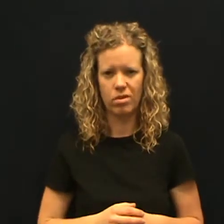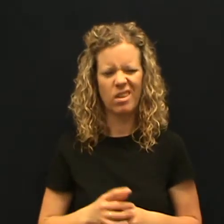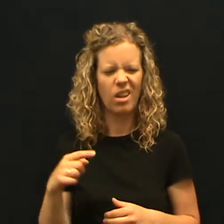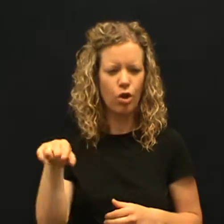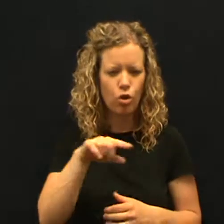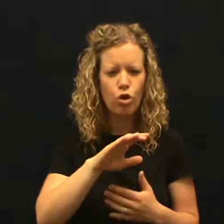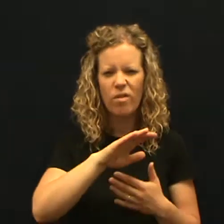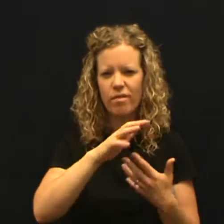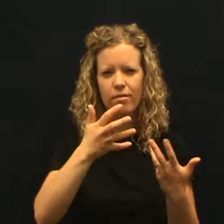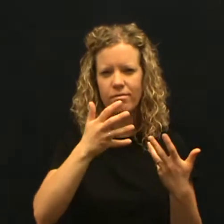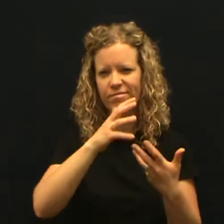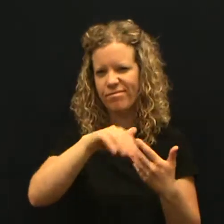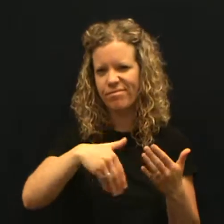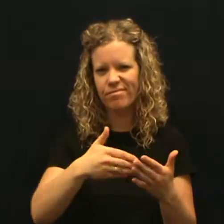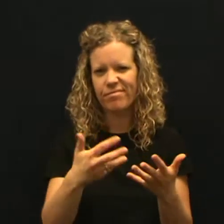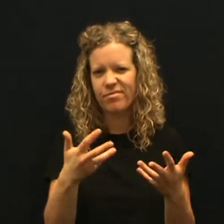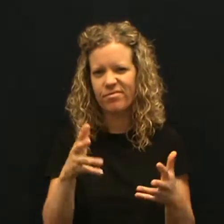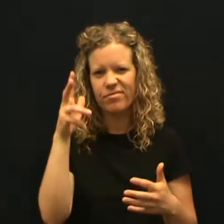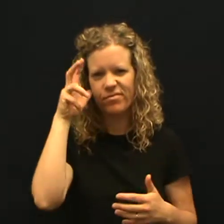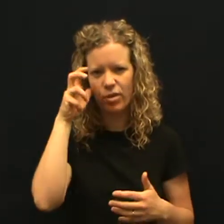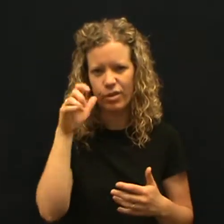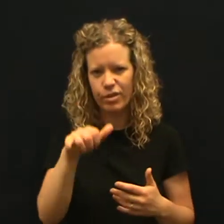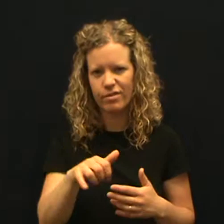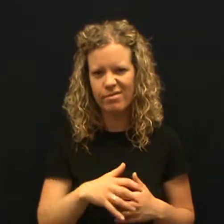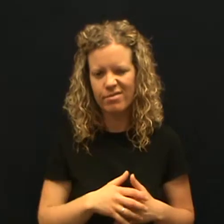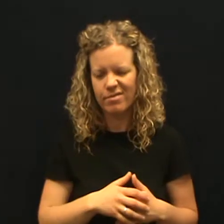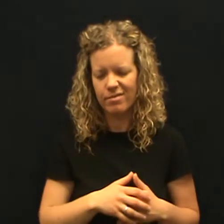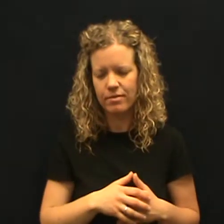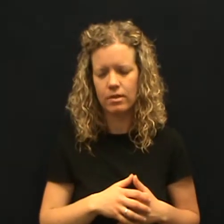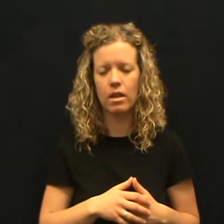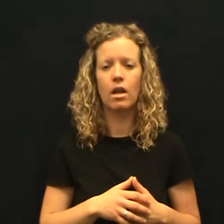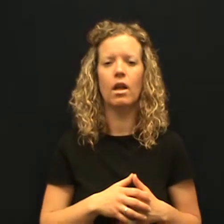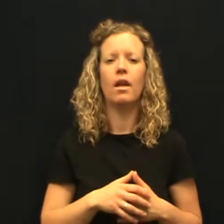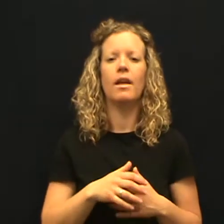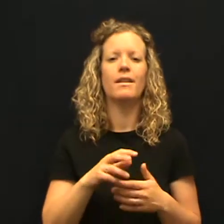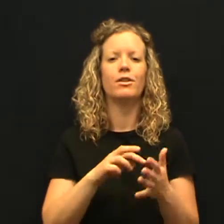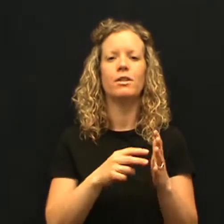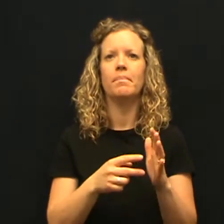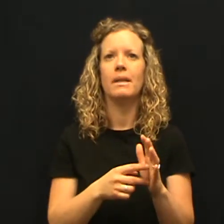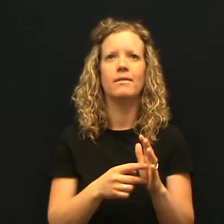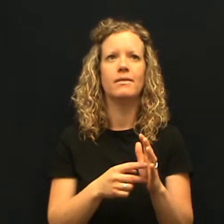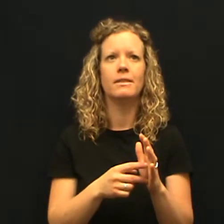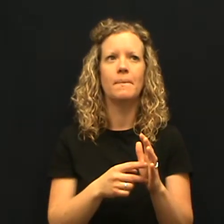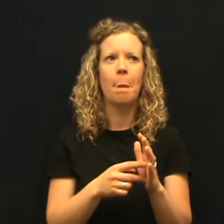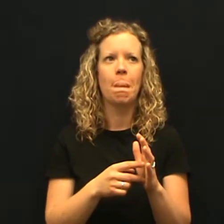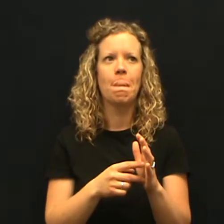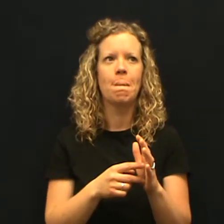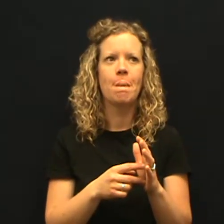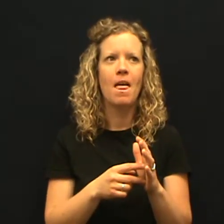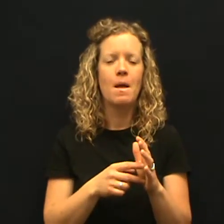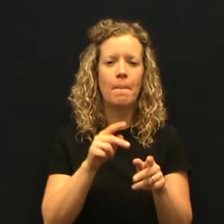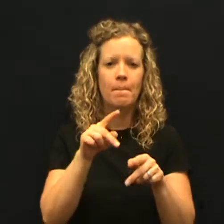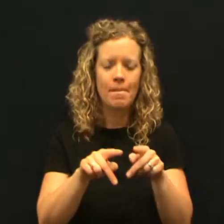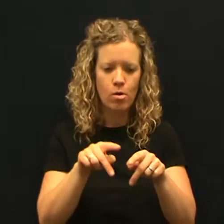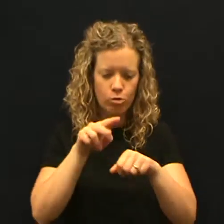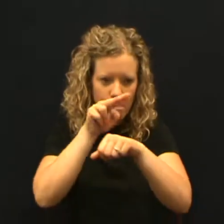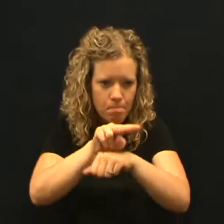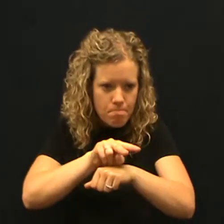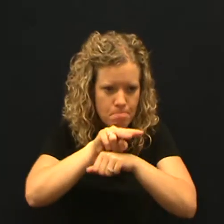the most widely watched financial ratio in the financial markets. The way we do